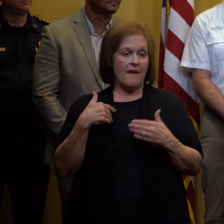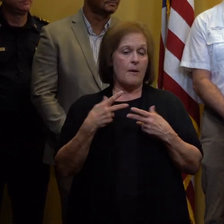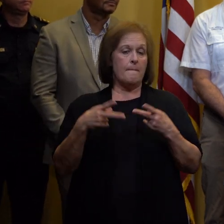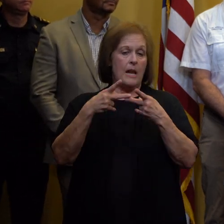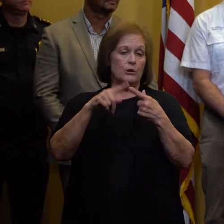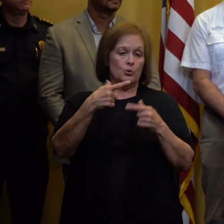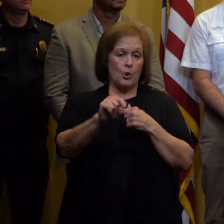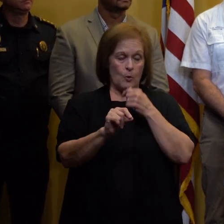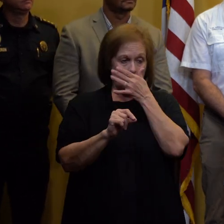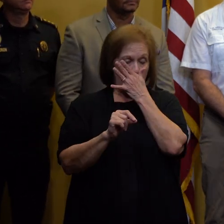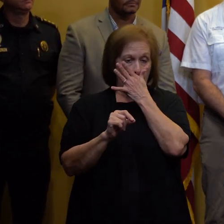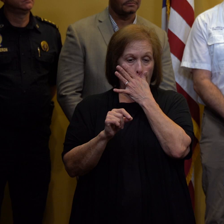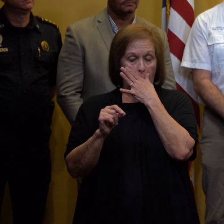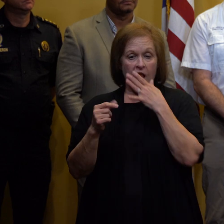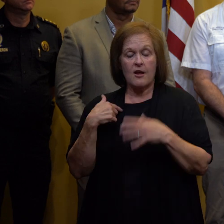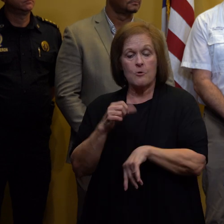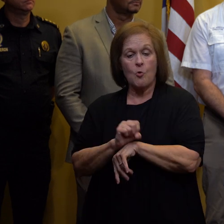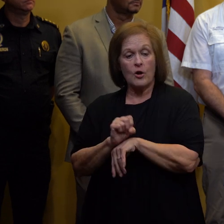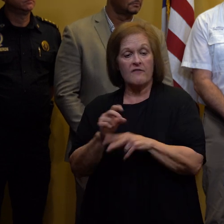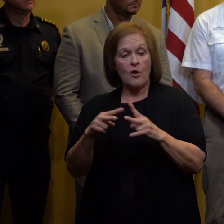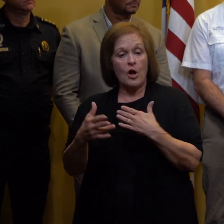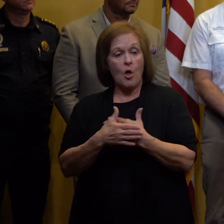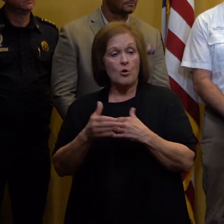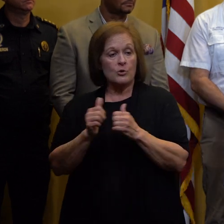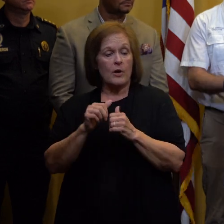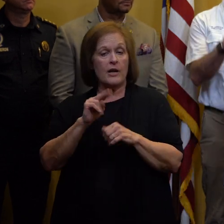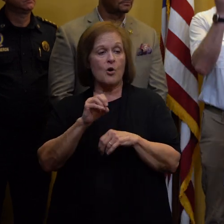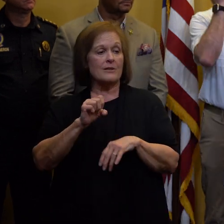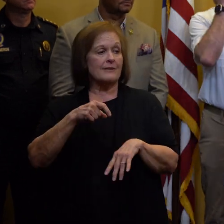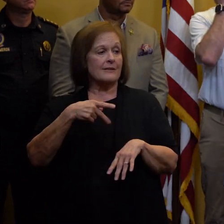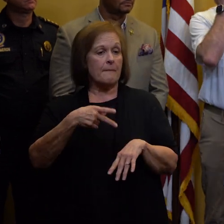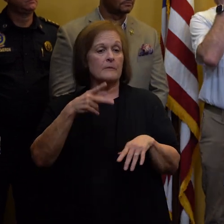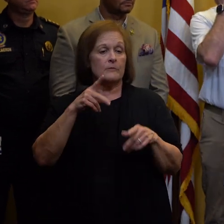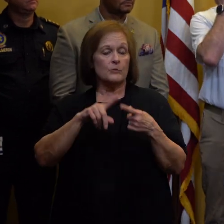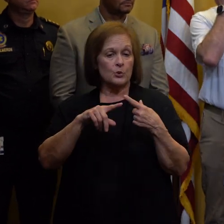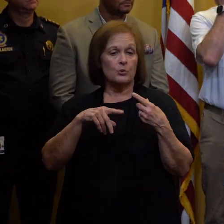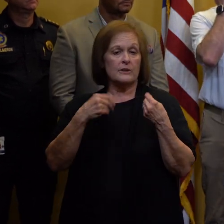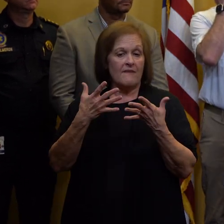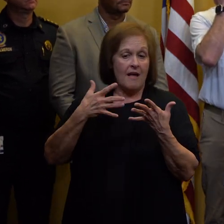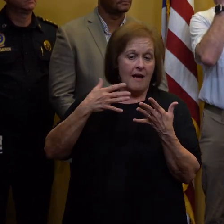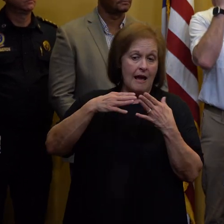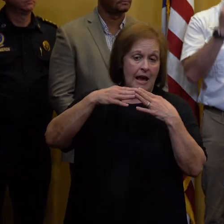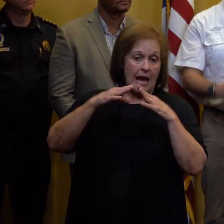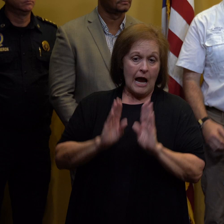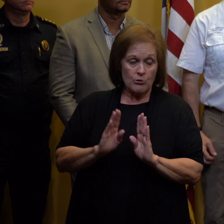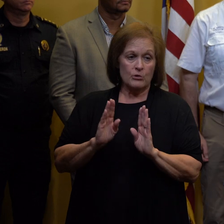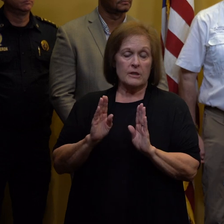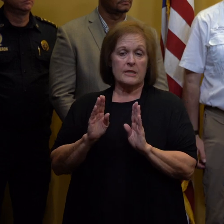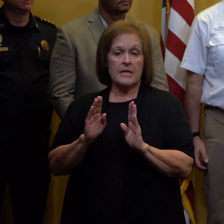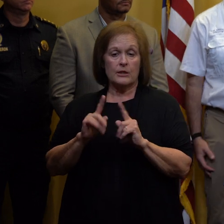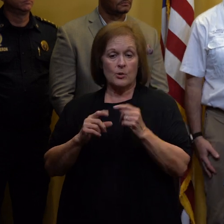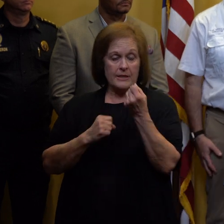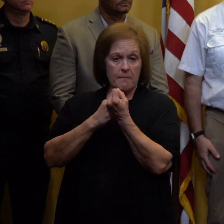go. We've been working really closely with NOSAP to provide health-based recommendations to support activations